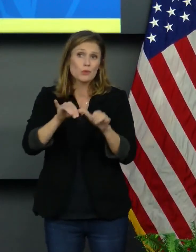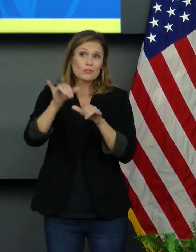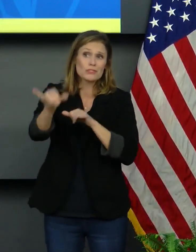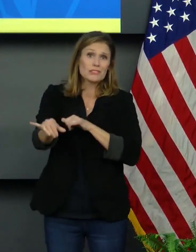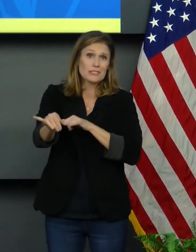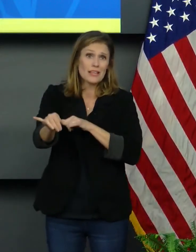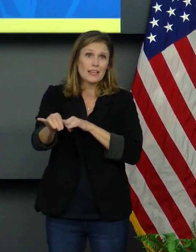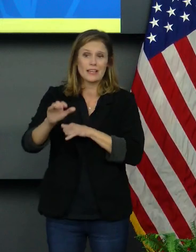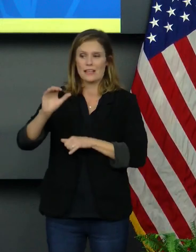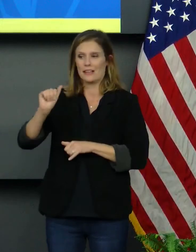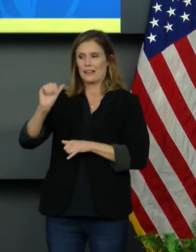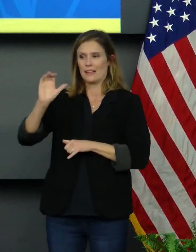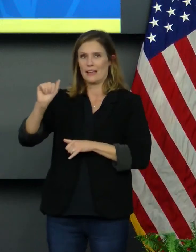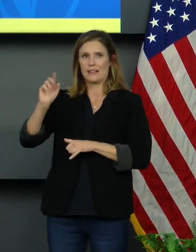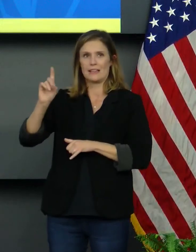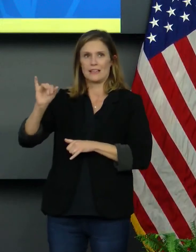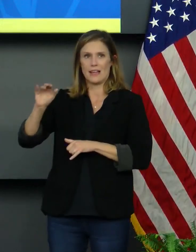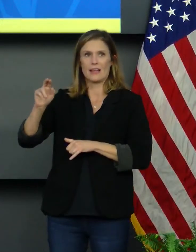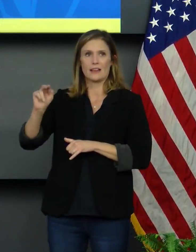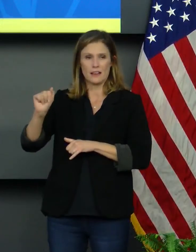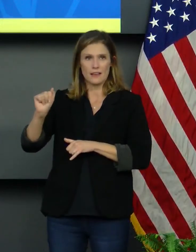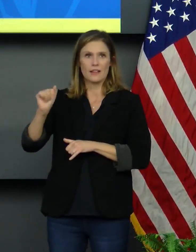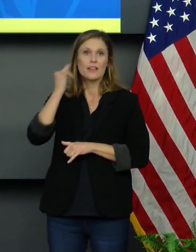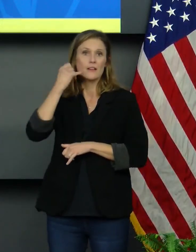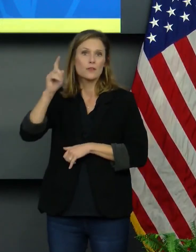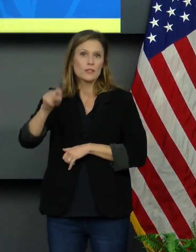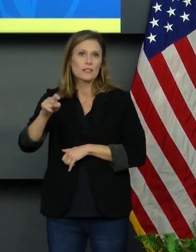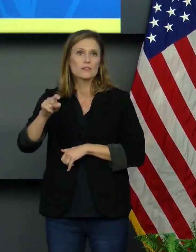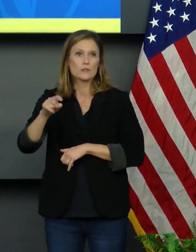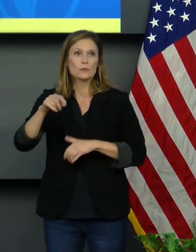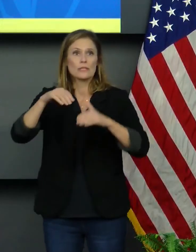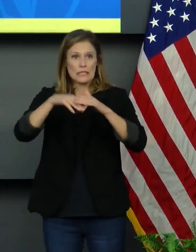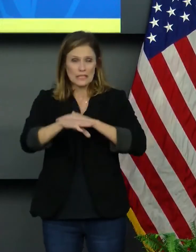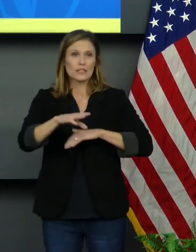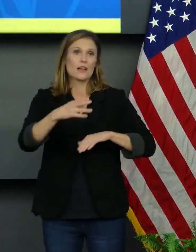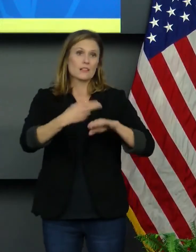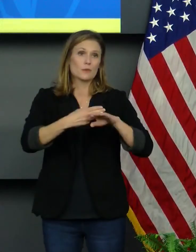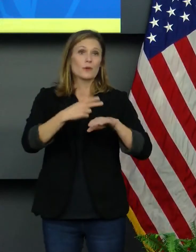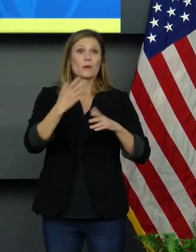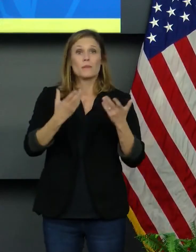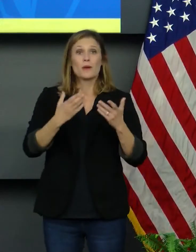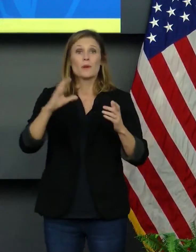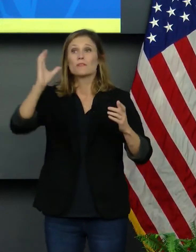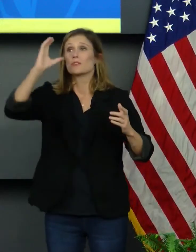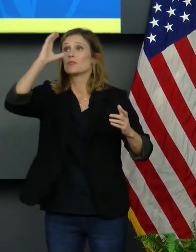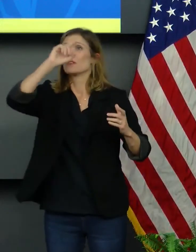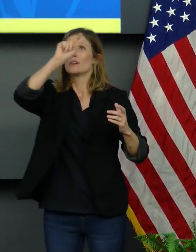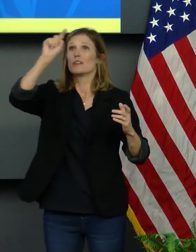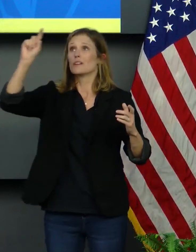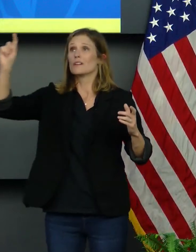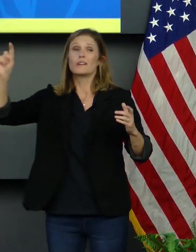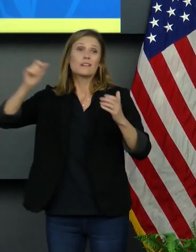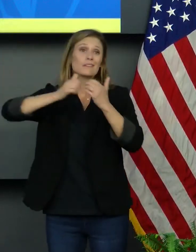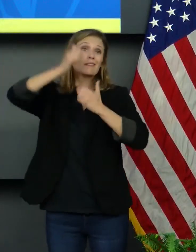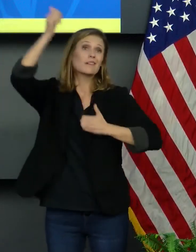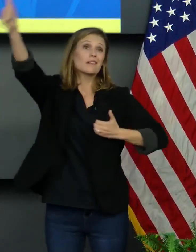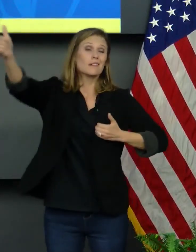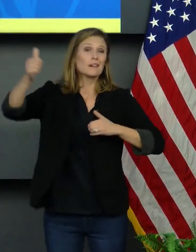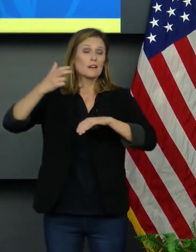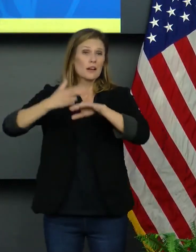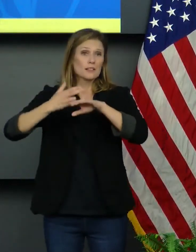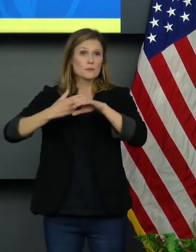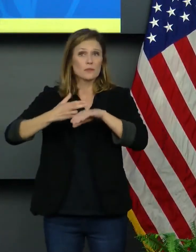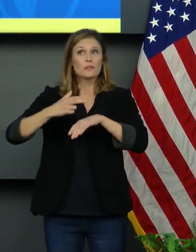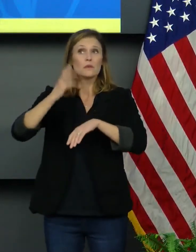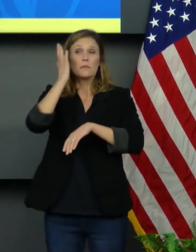stay in Acadiana if you need to be admitted to the hospital. We might have to find a bed for you somewhere quite far away, whatever we can